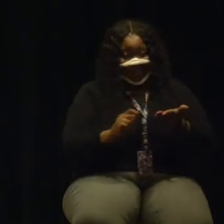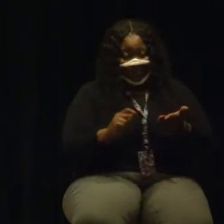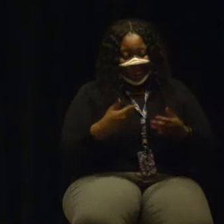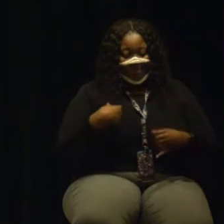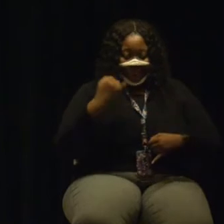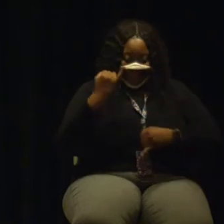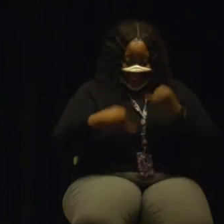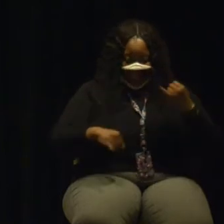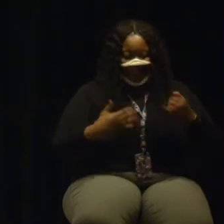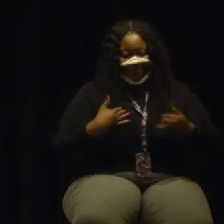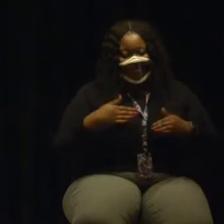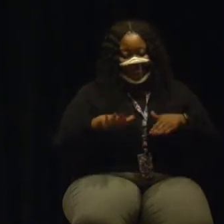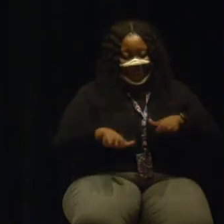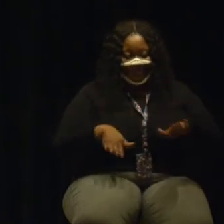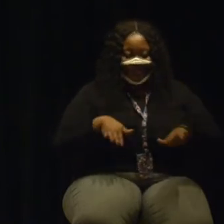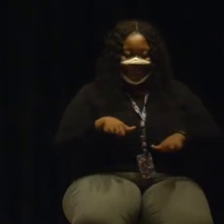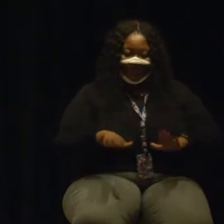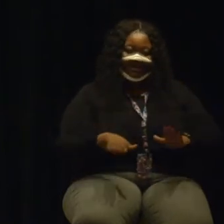stop.